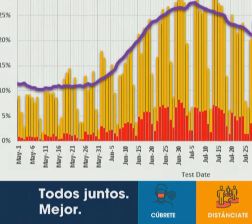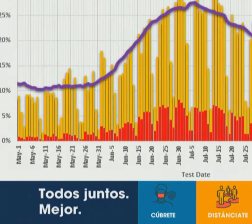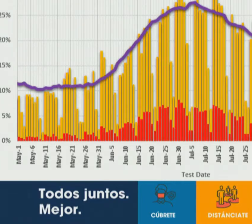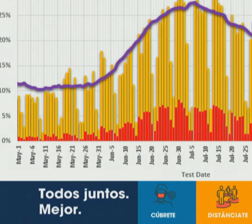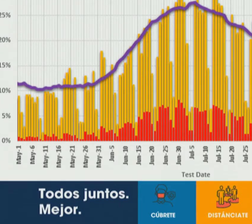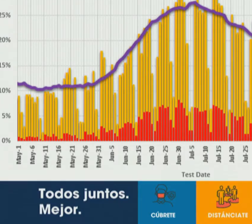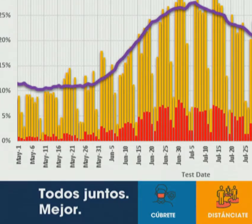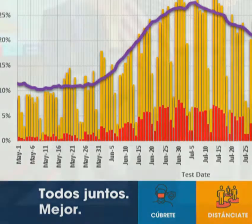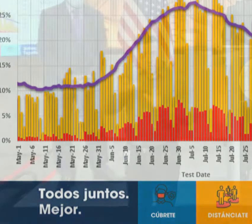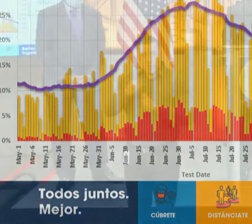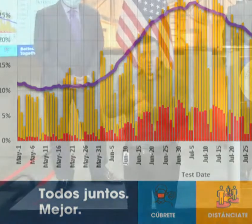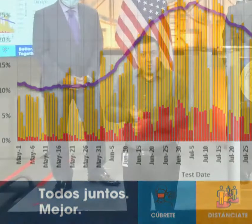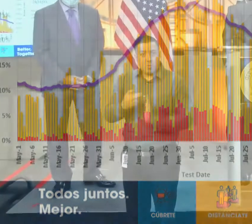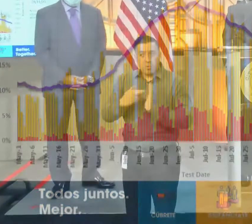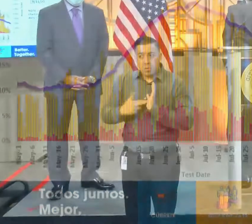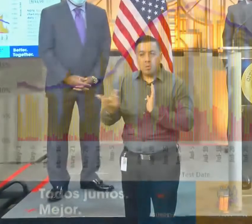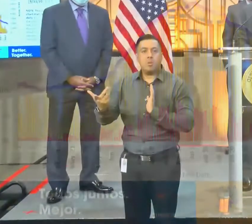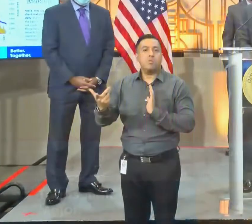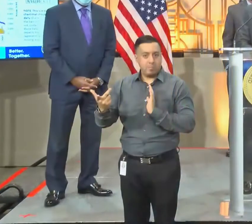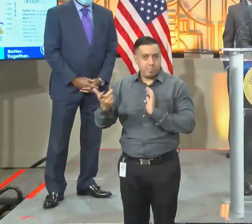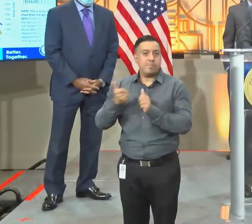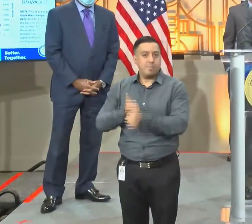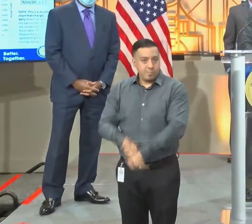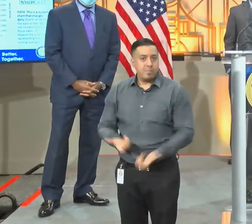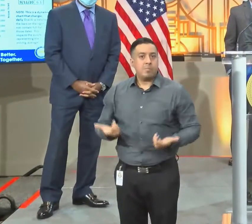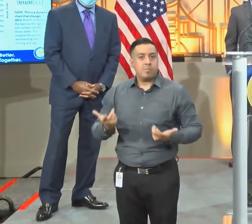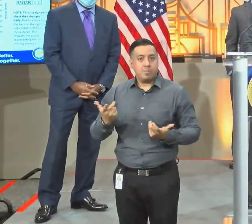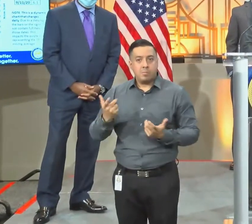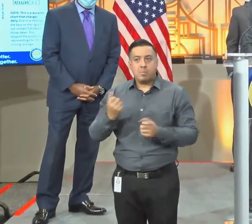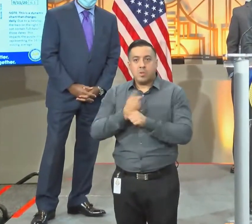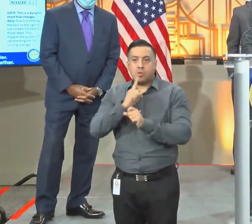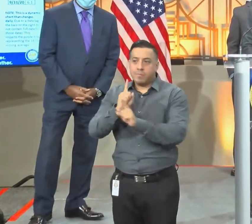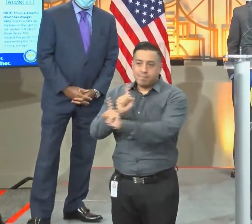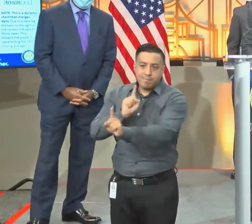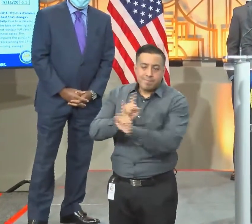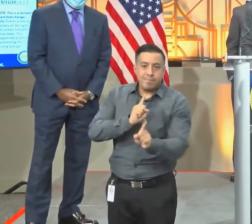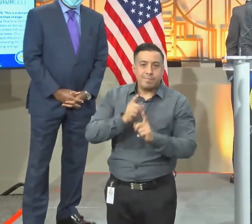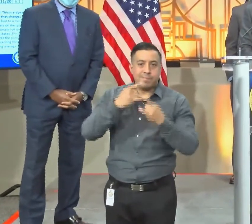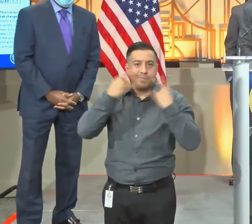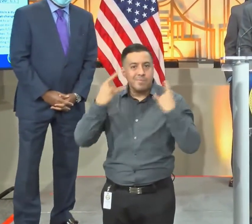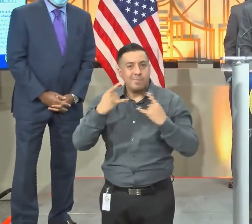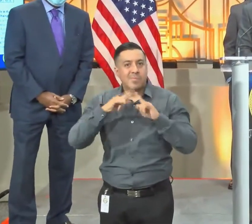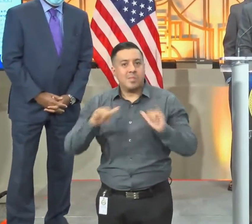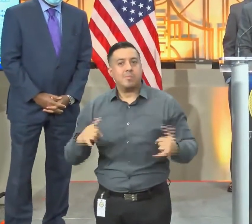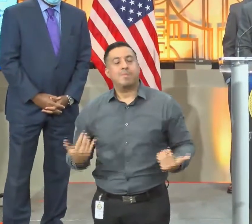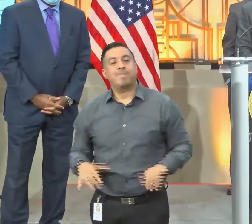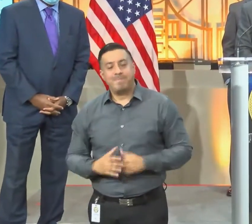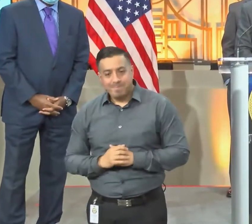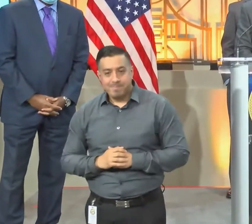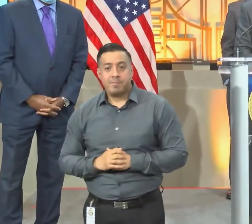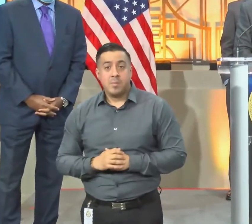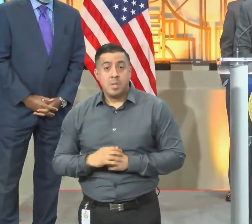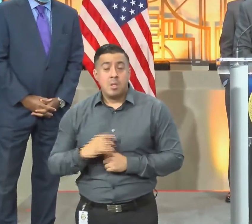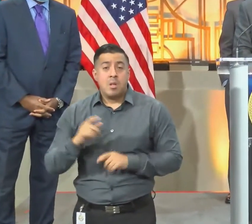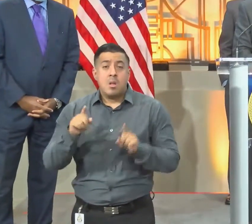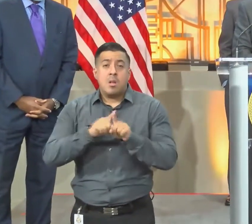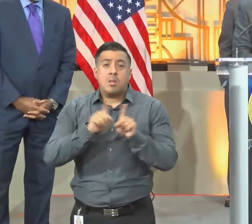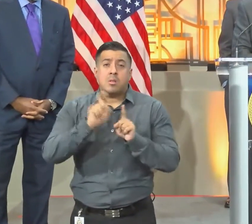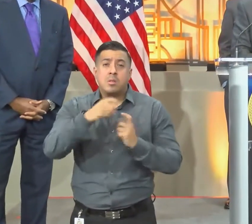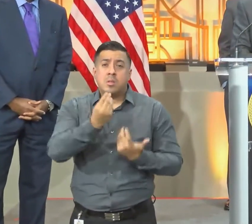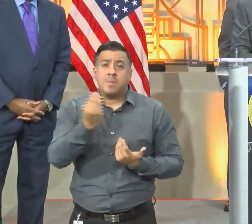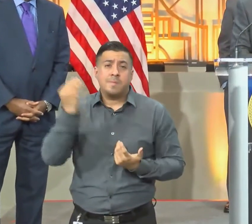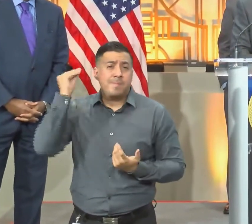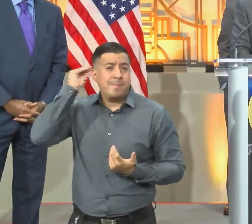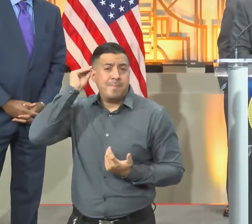do, and wearing the mask and staying apart from each other. Now, the other thing to keep in mind is that there